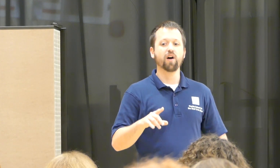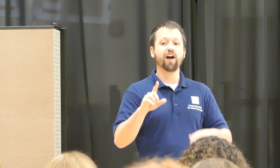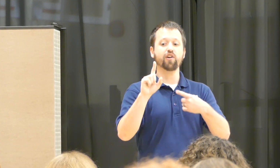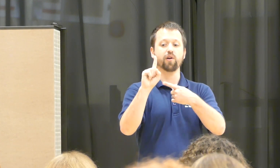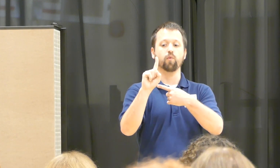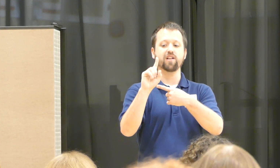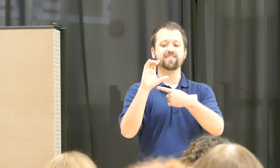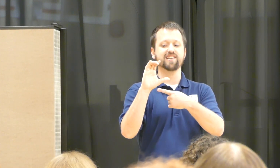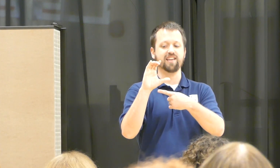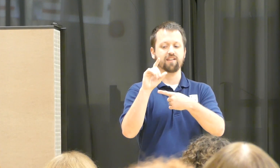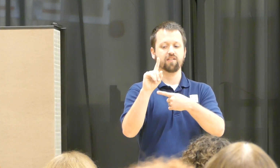100, one seat.